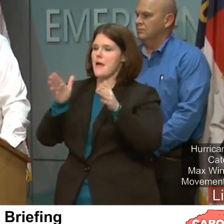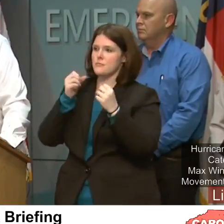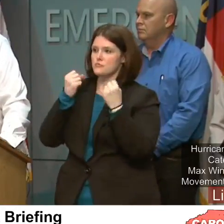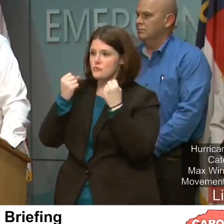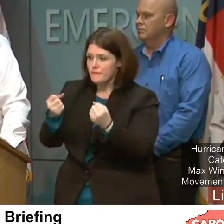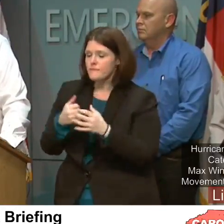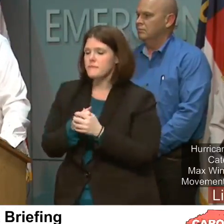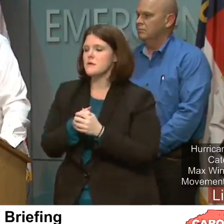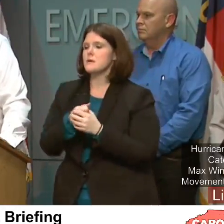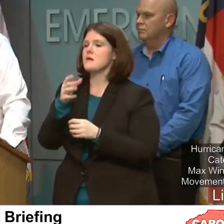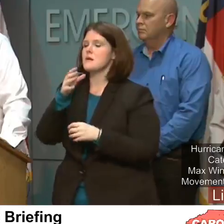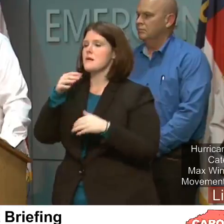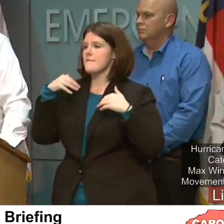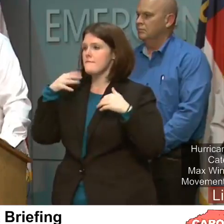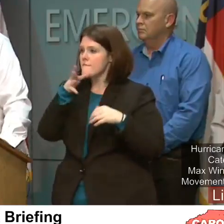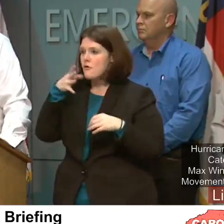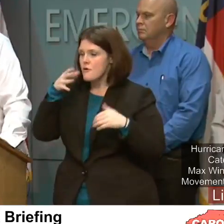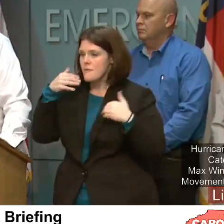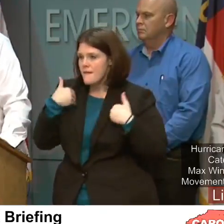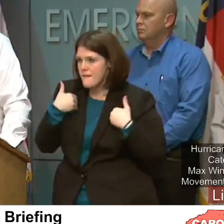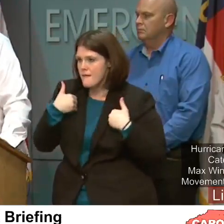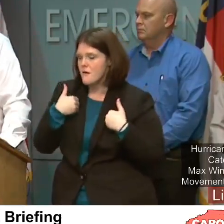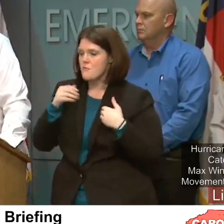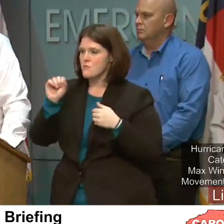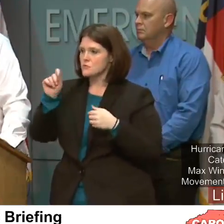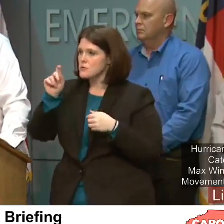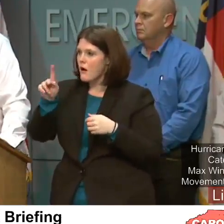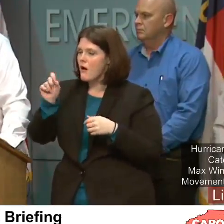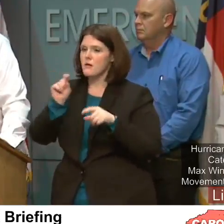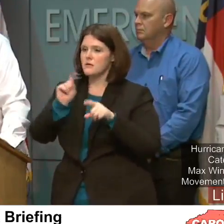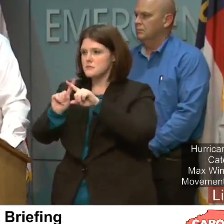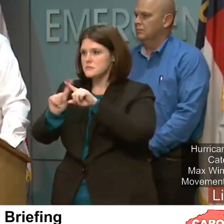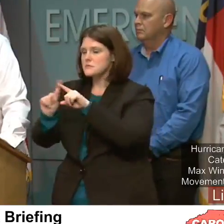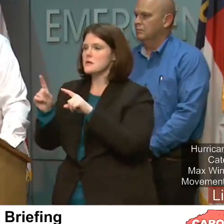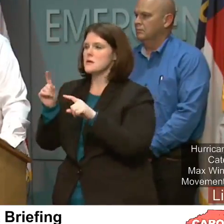our livestock operations, farmers have made some progress,